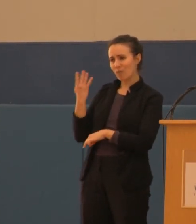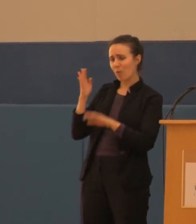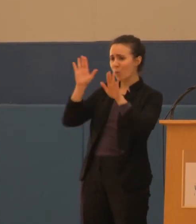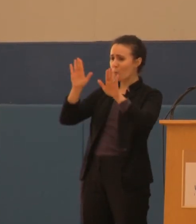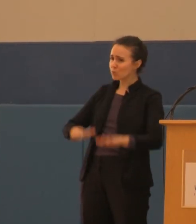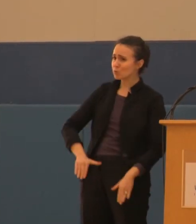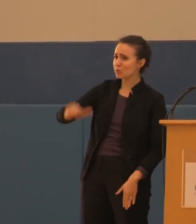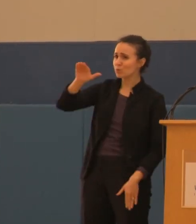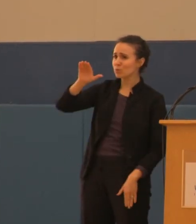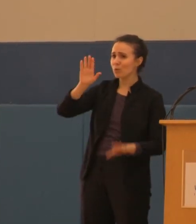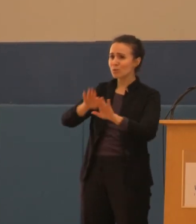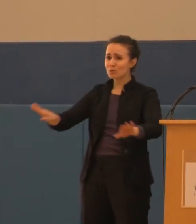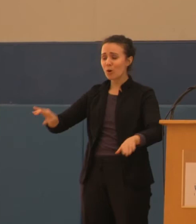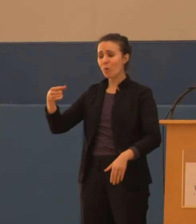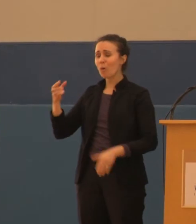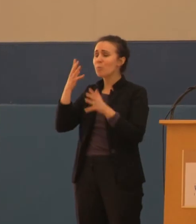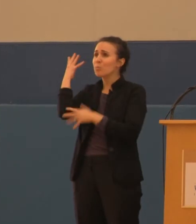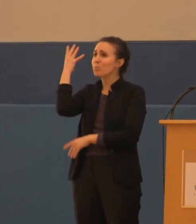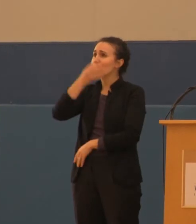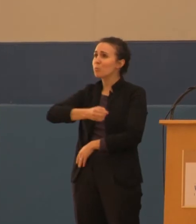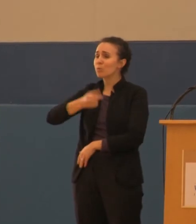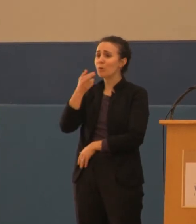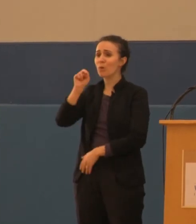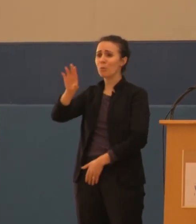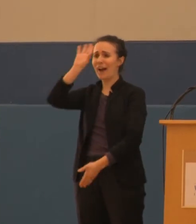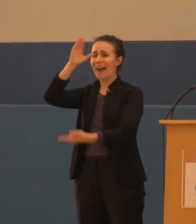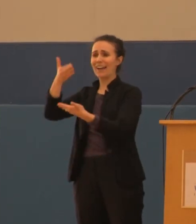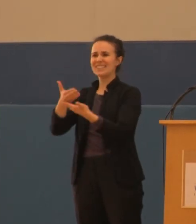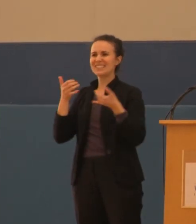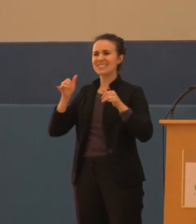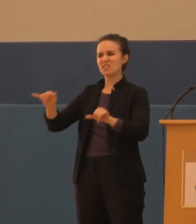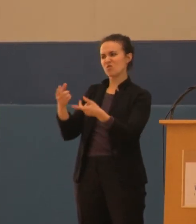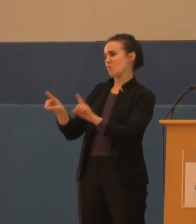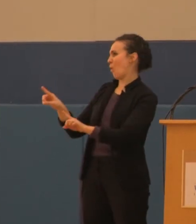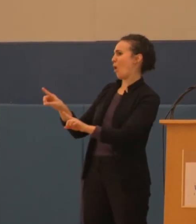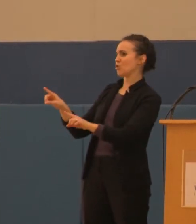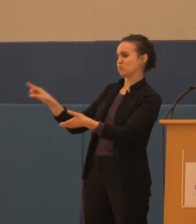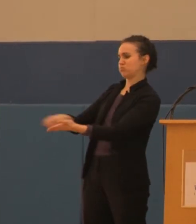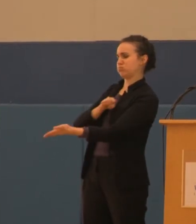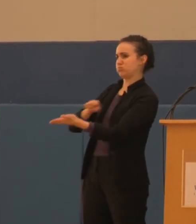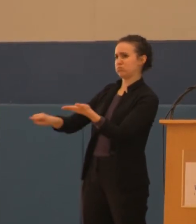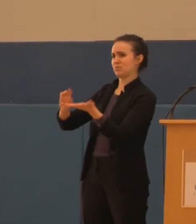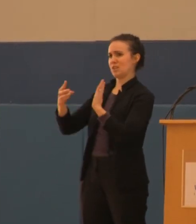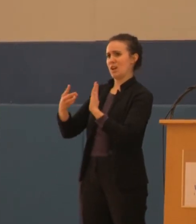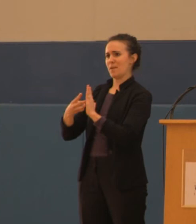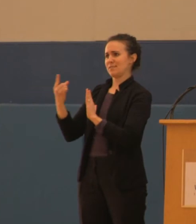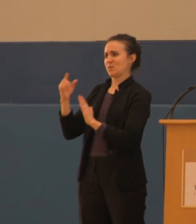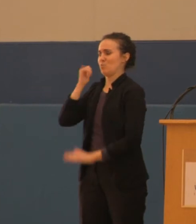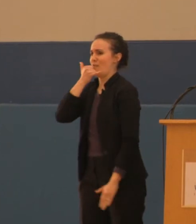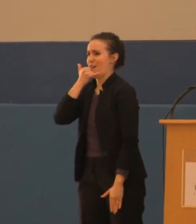children and a beautiful grandson, somehow this implied a sort of deficit or flaw in my